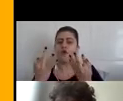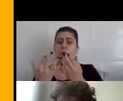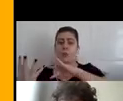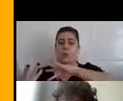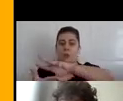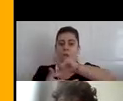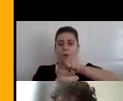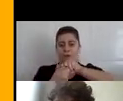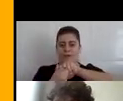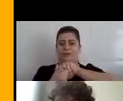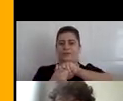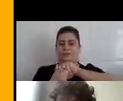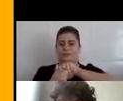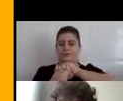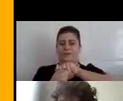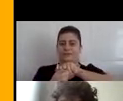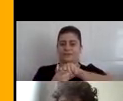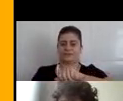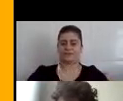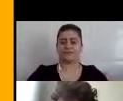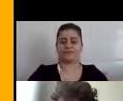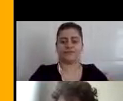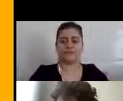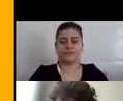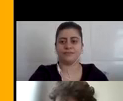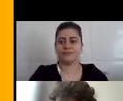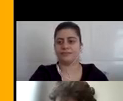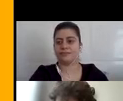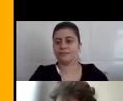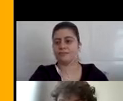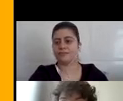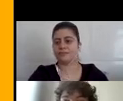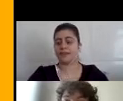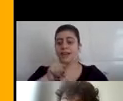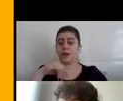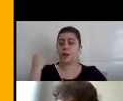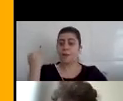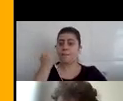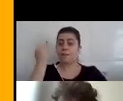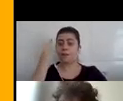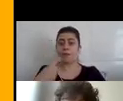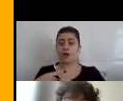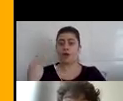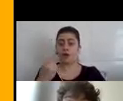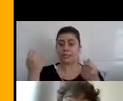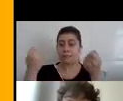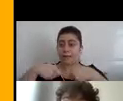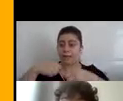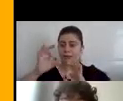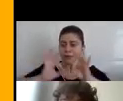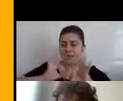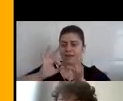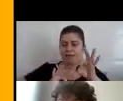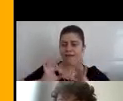we are now able to organize a Global Forum very far from Europe, in a